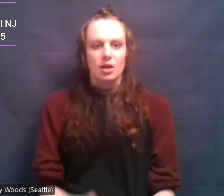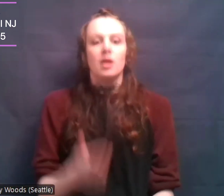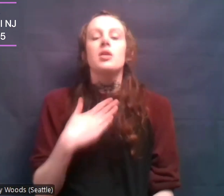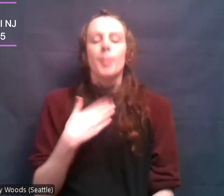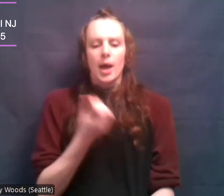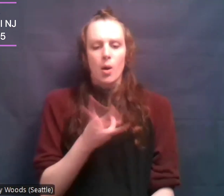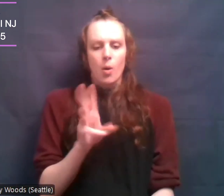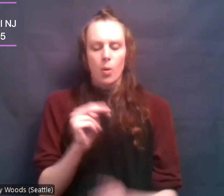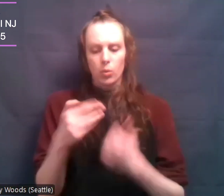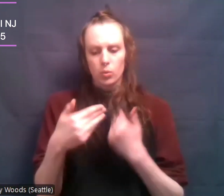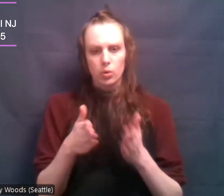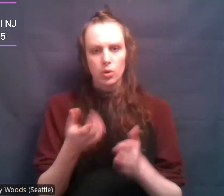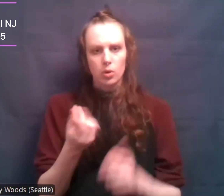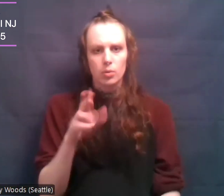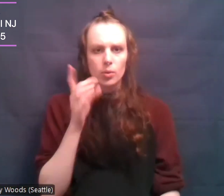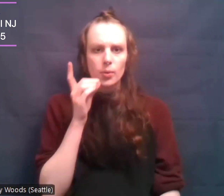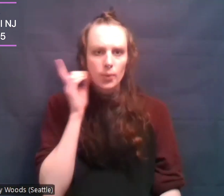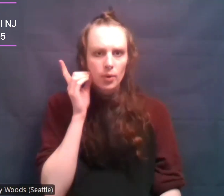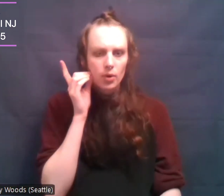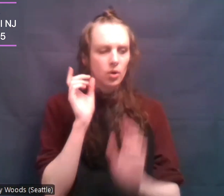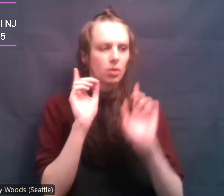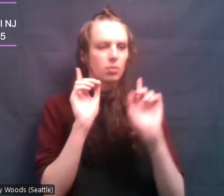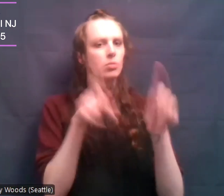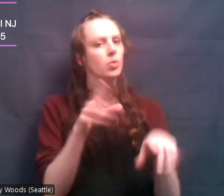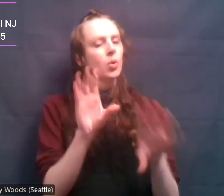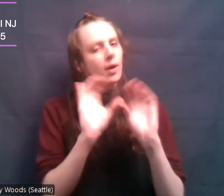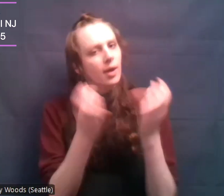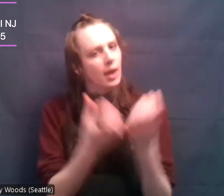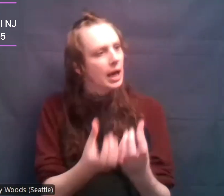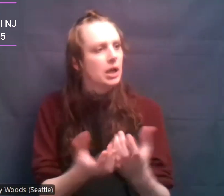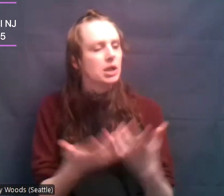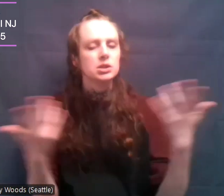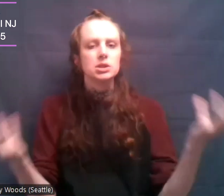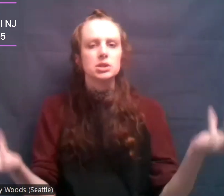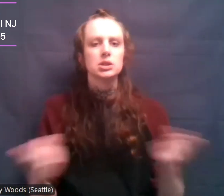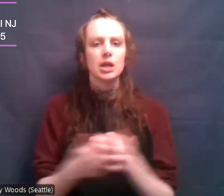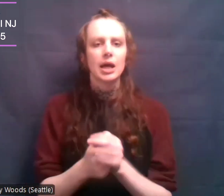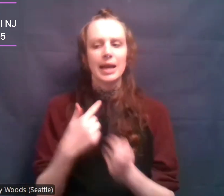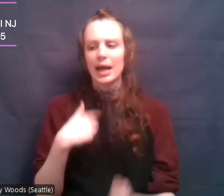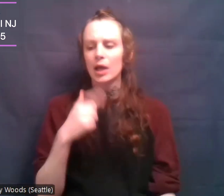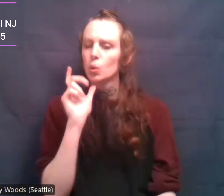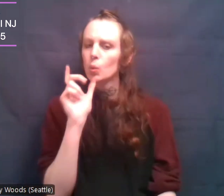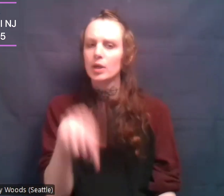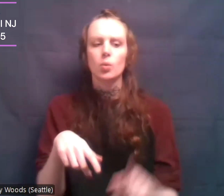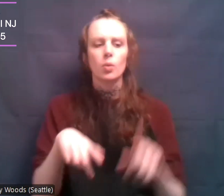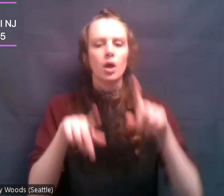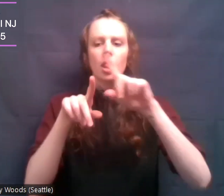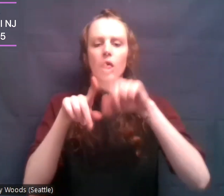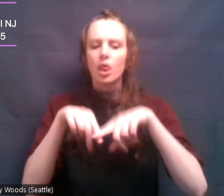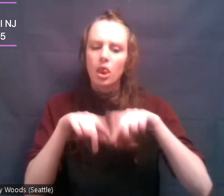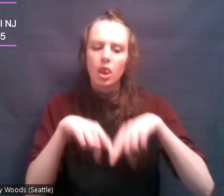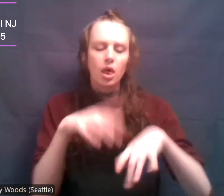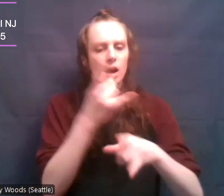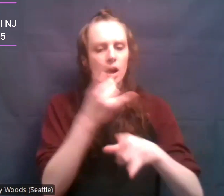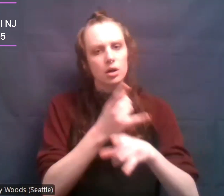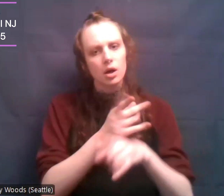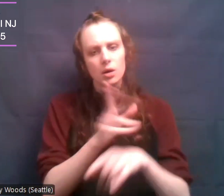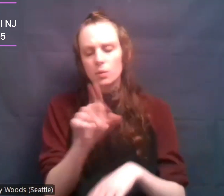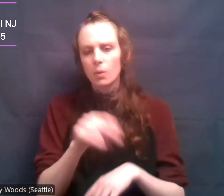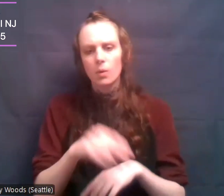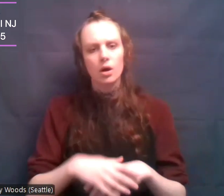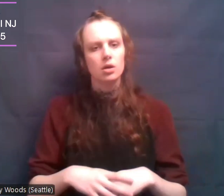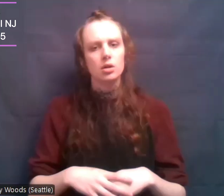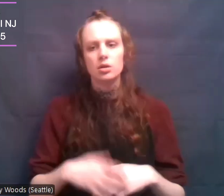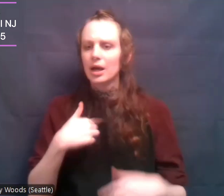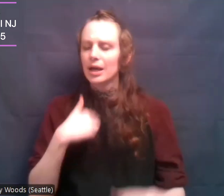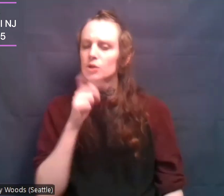a dorm. I'm able to go to class. I'm able to do all these things. And I don't have to rely on some substance to do it. And I don't have to